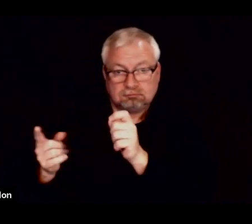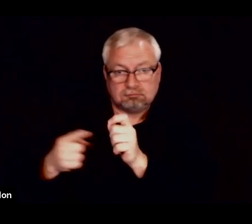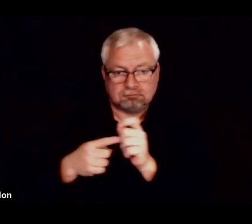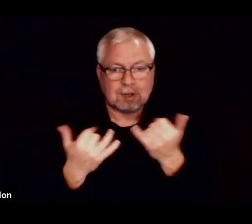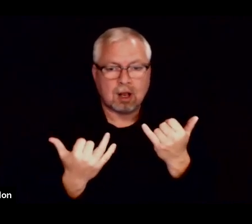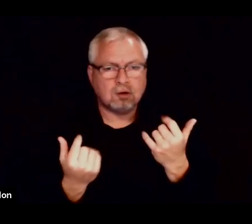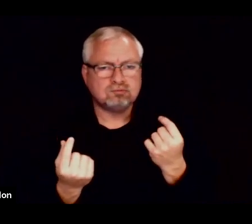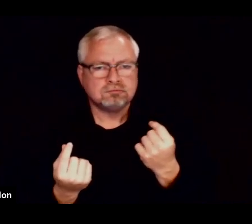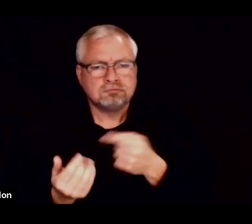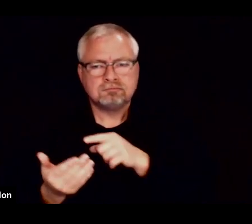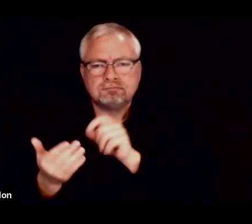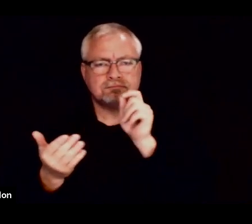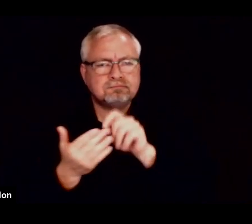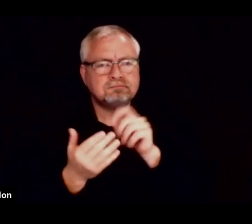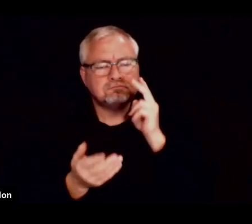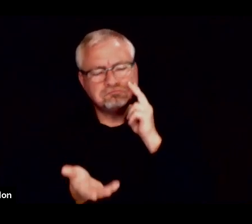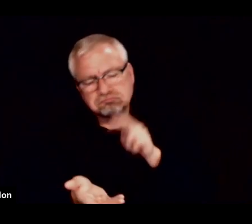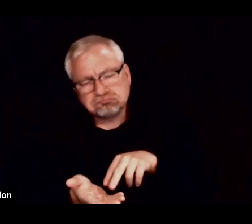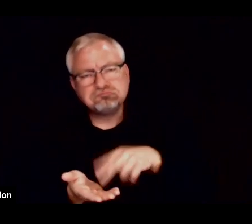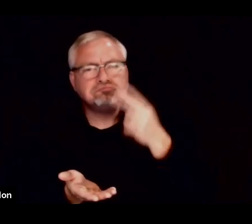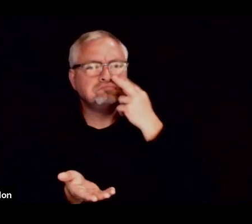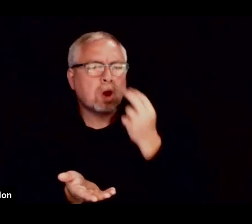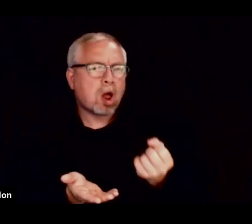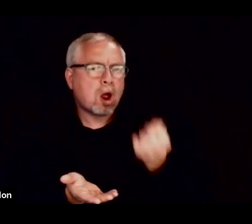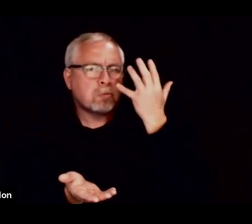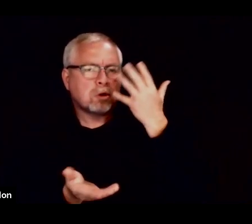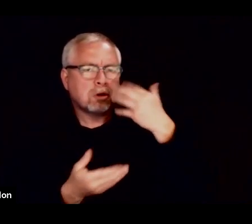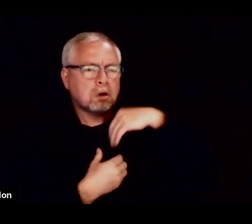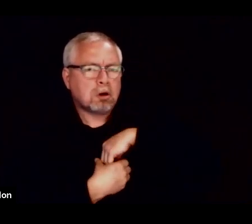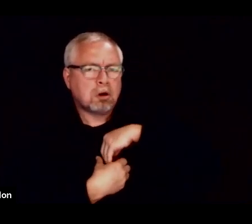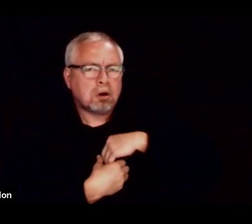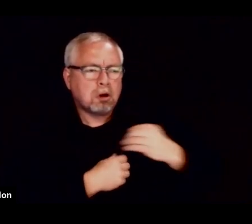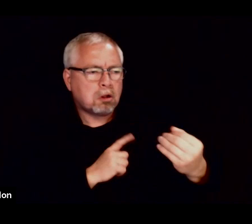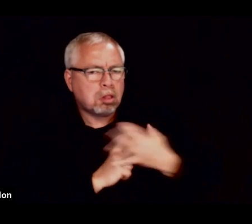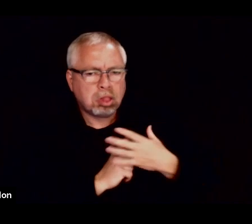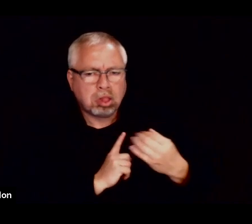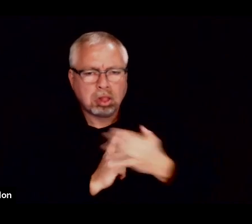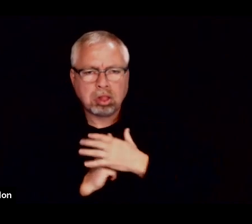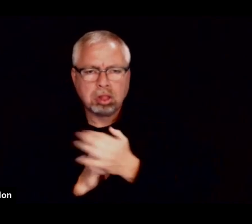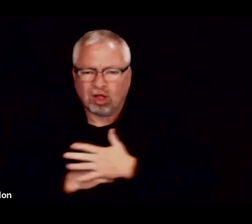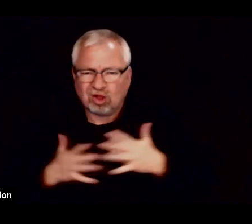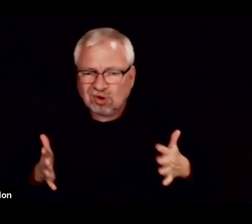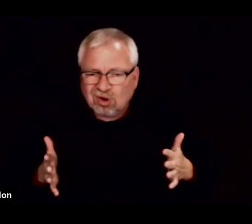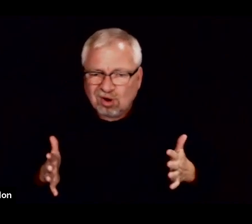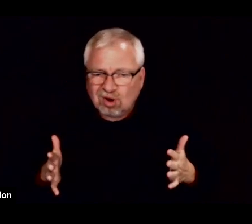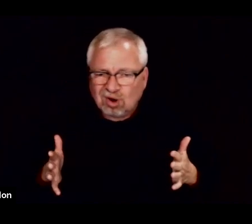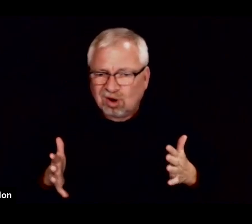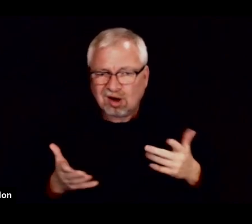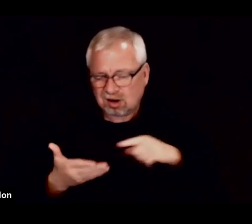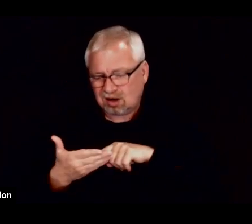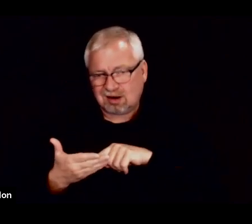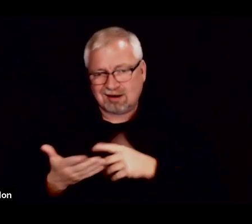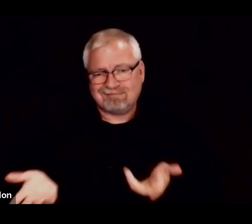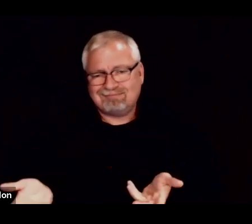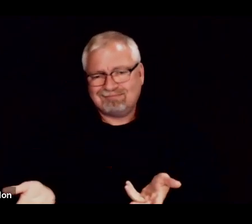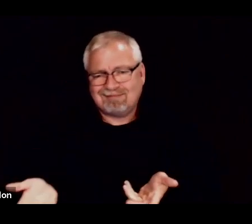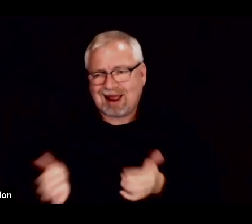of the population has been exposed. And we are going to